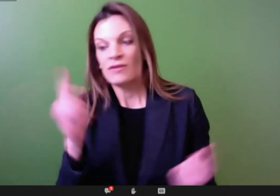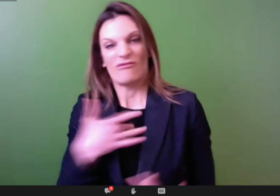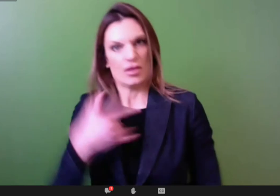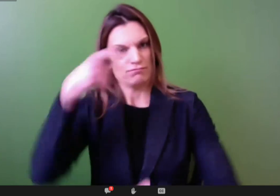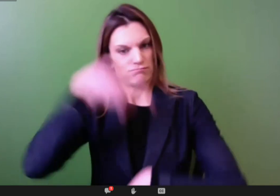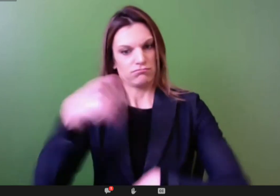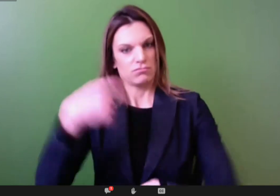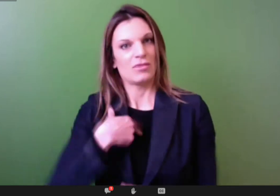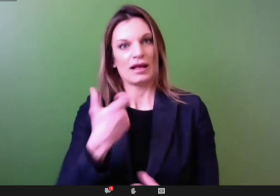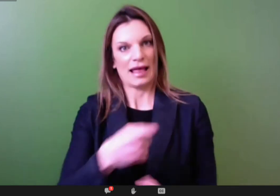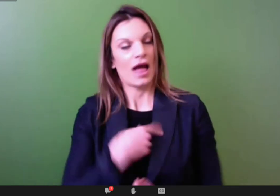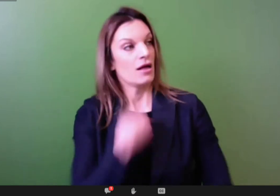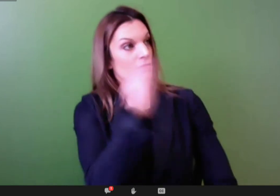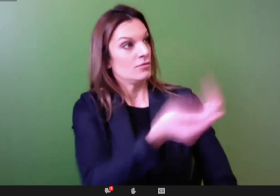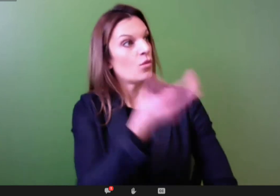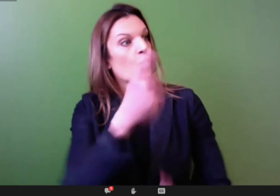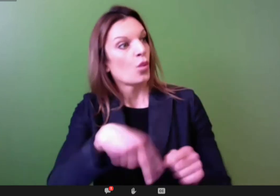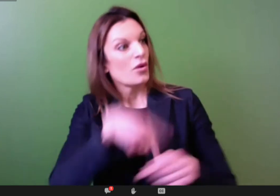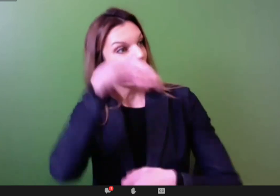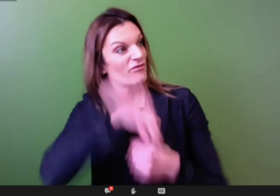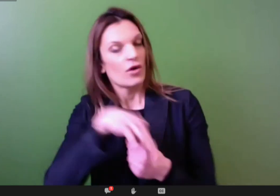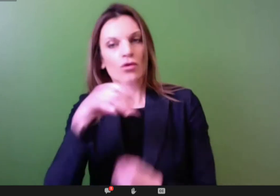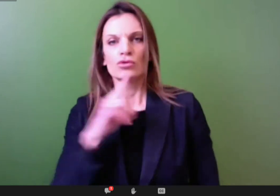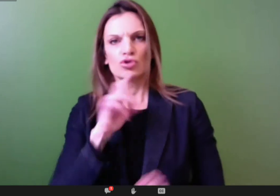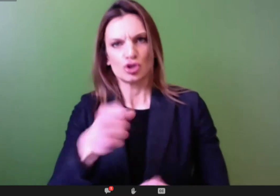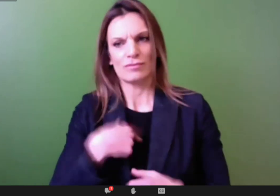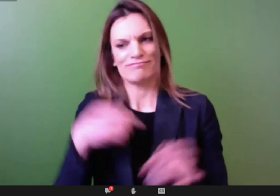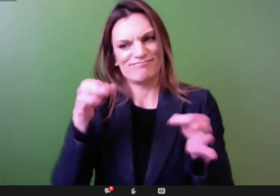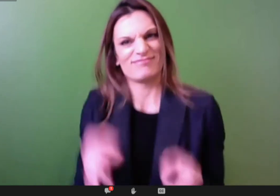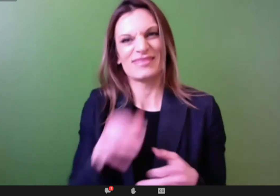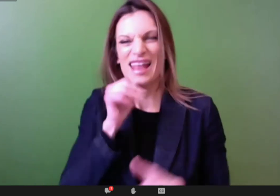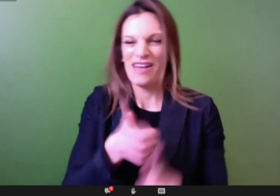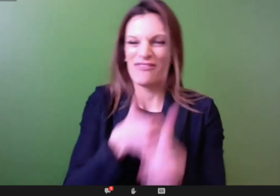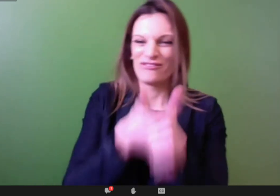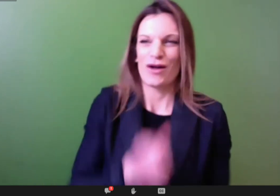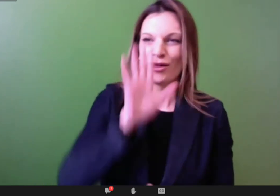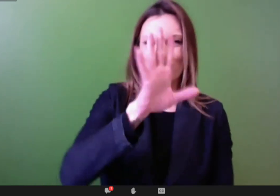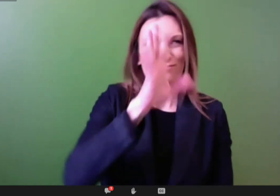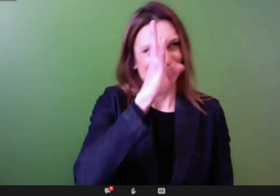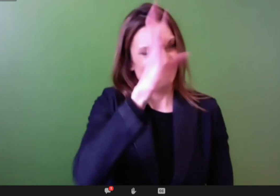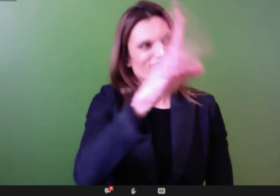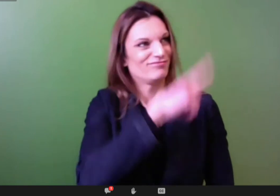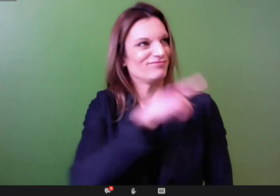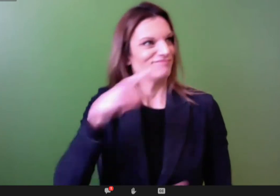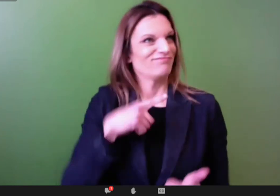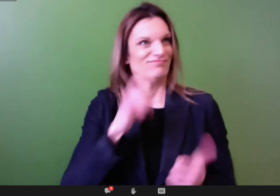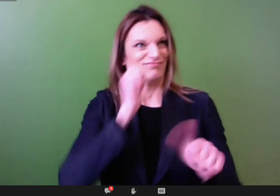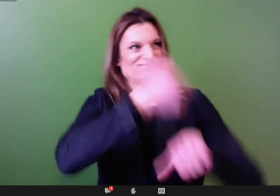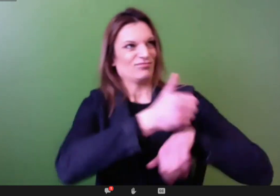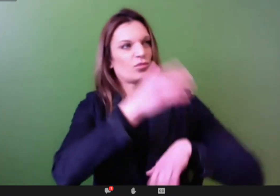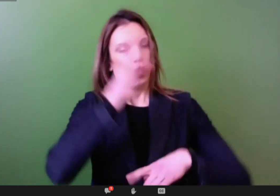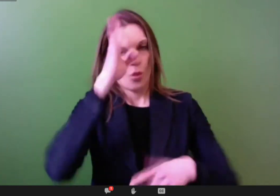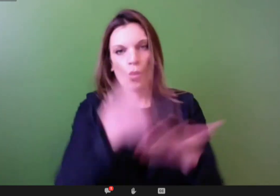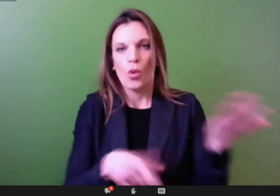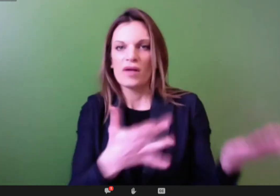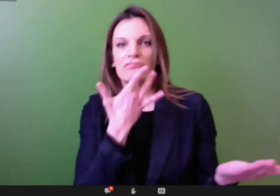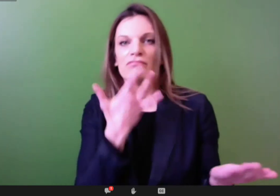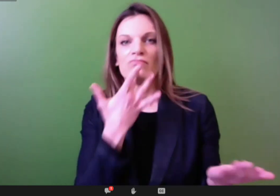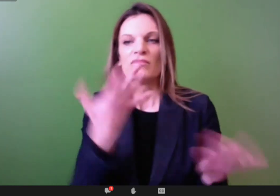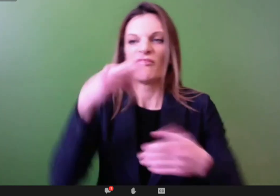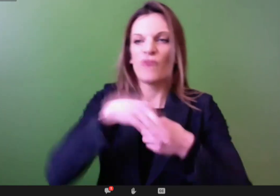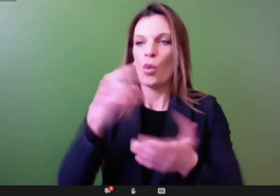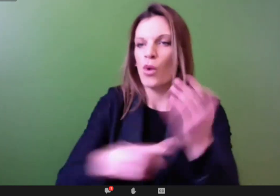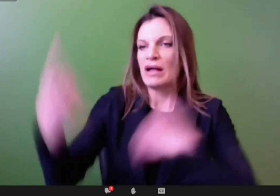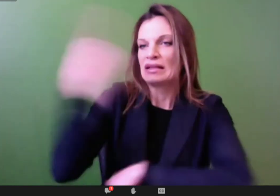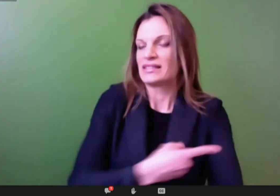it in on election day, not by some arbitrary deadlines set by Lansing. To that end, I'm here and ready